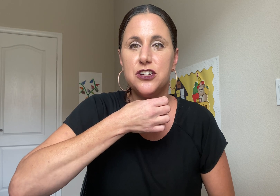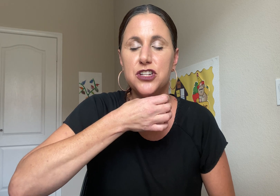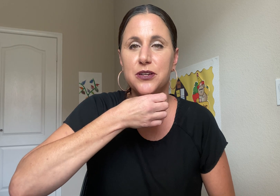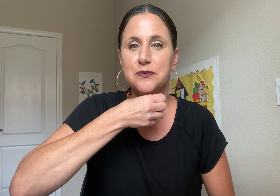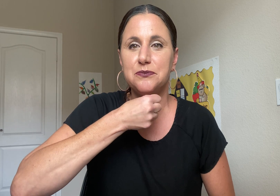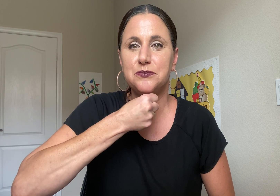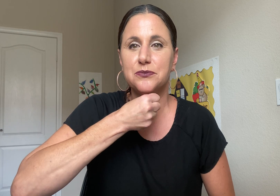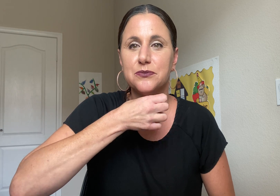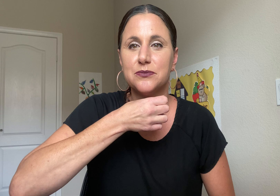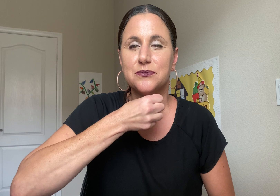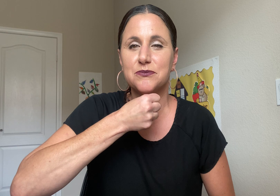Orange.